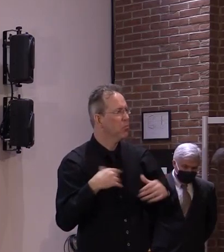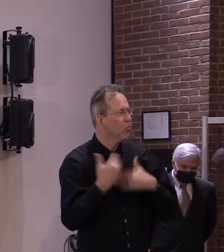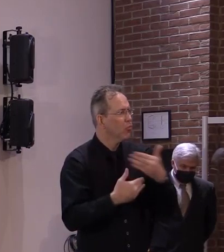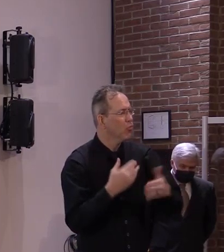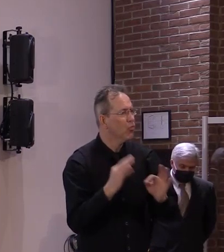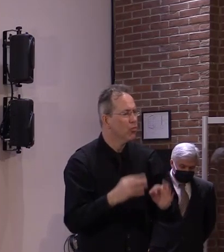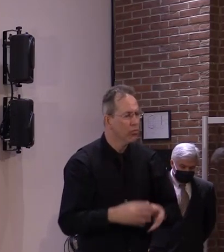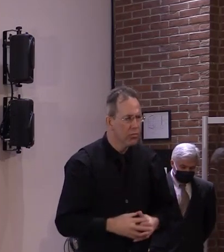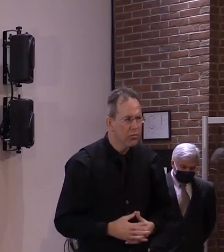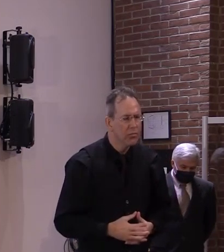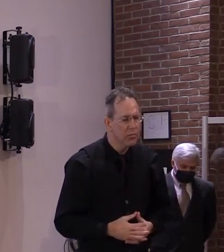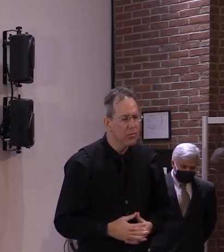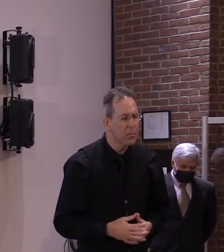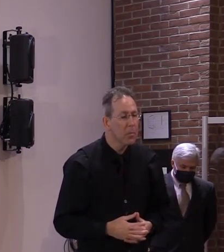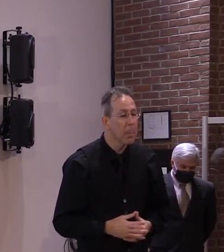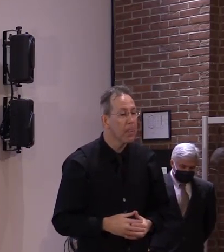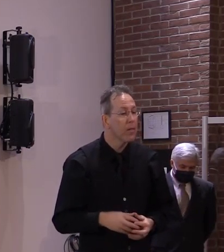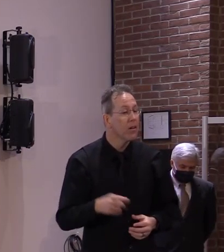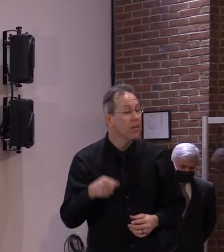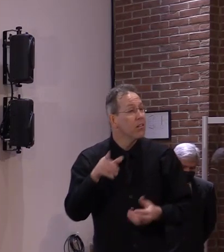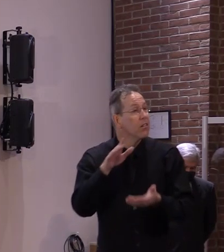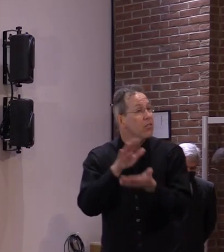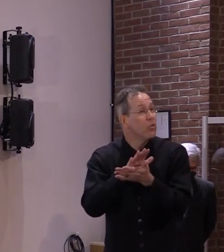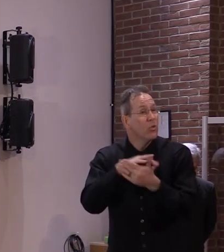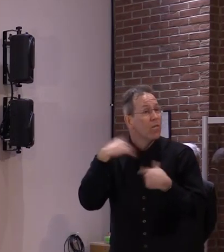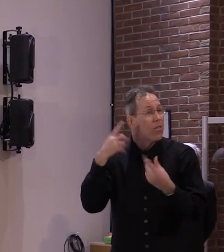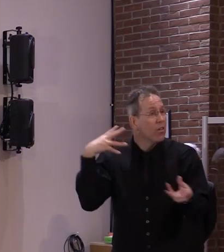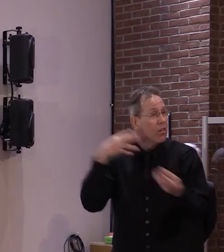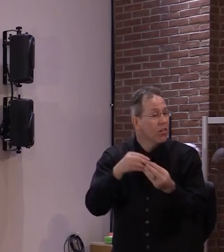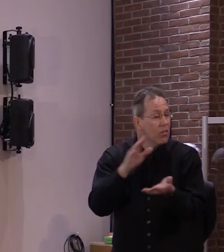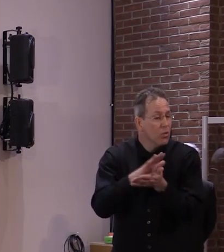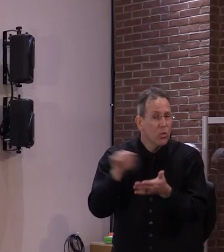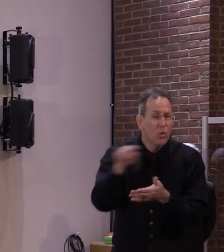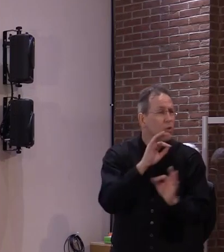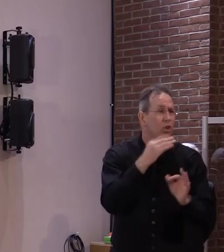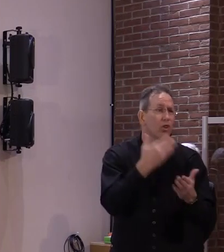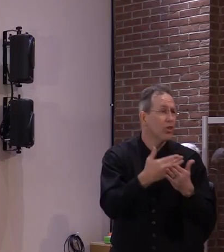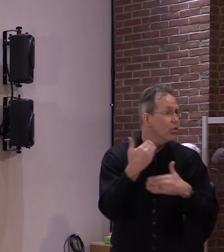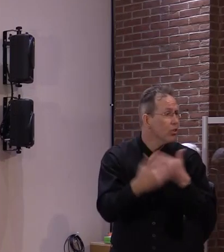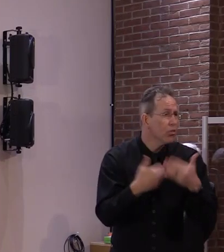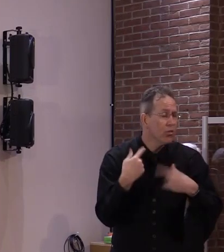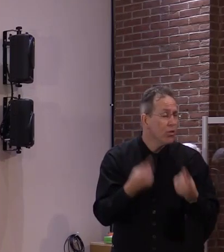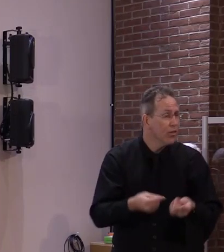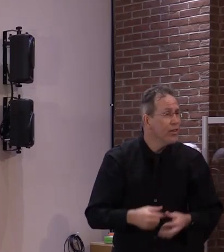the strategies that we have in place. So we feel pretty comfortable with the guidance that we have.